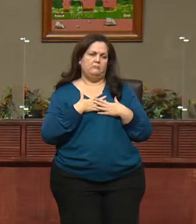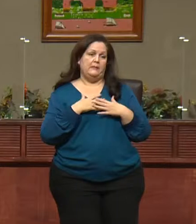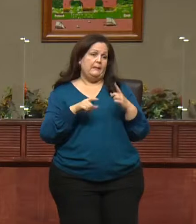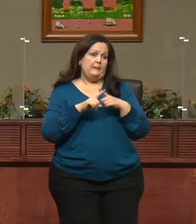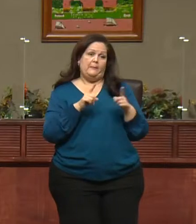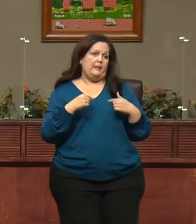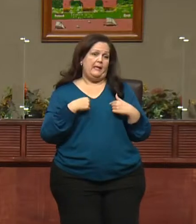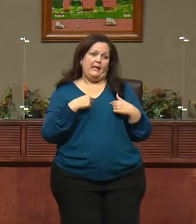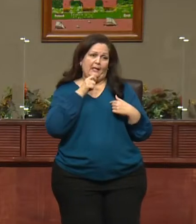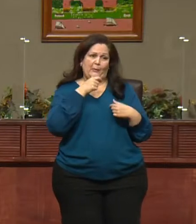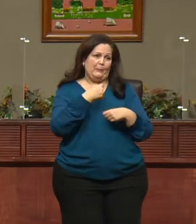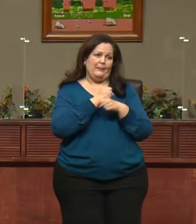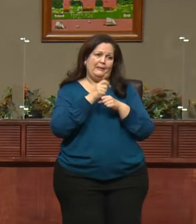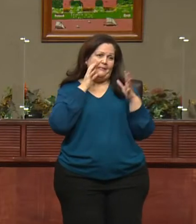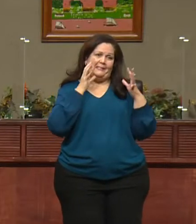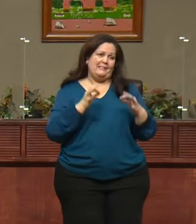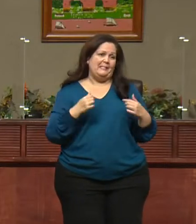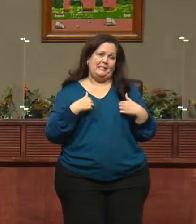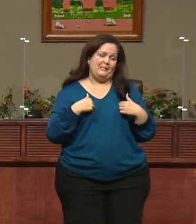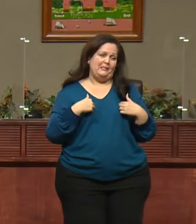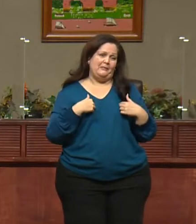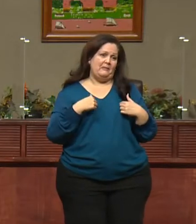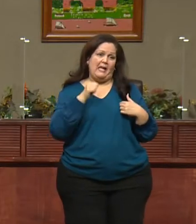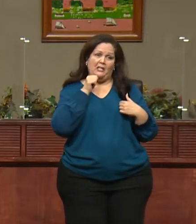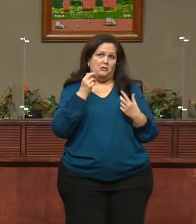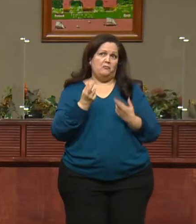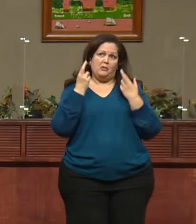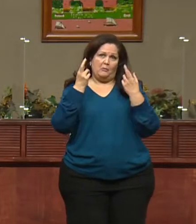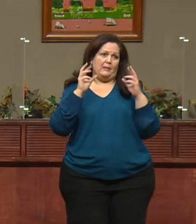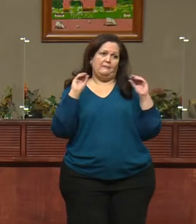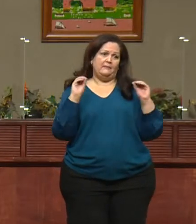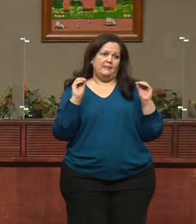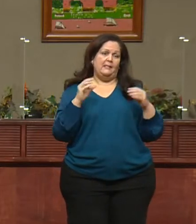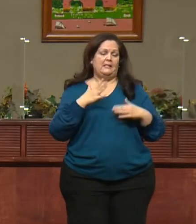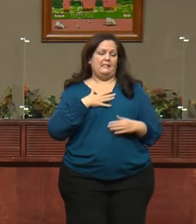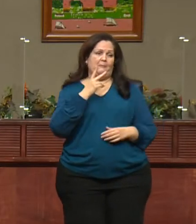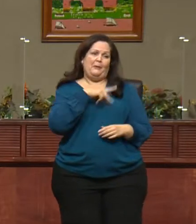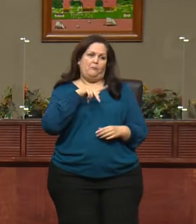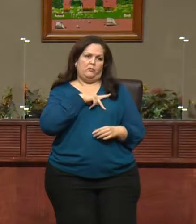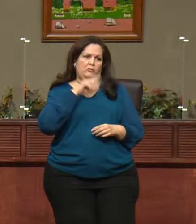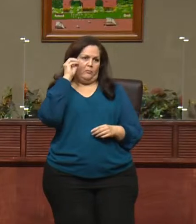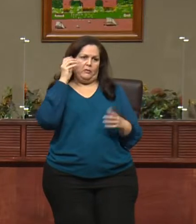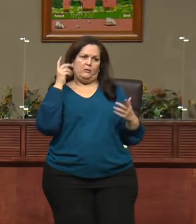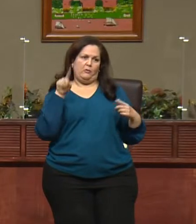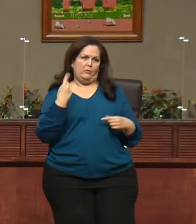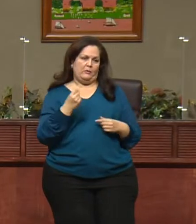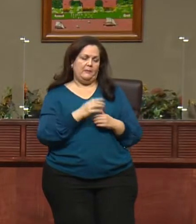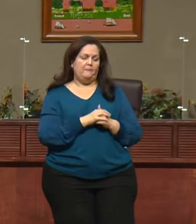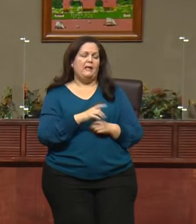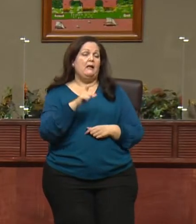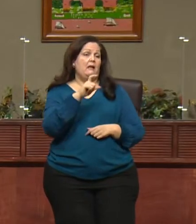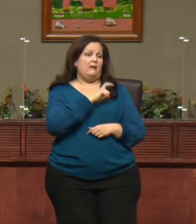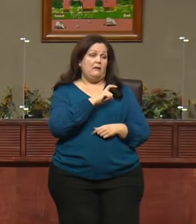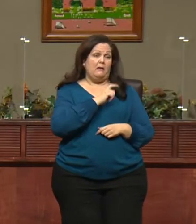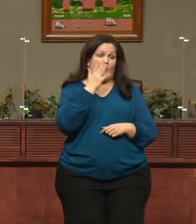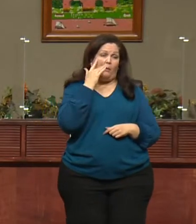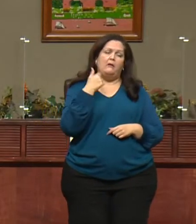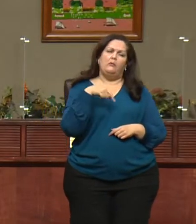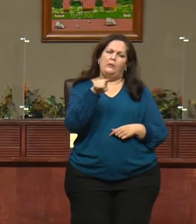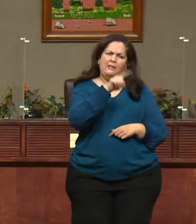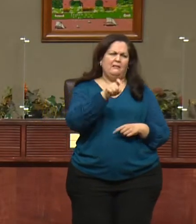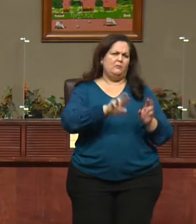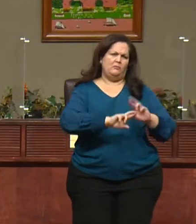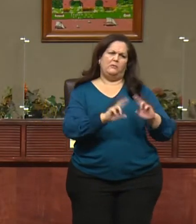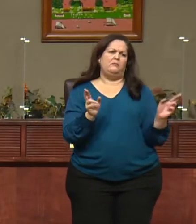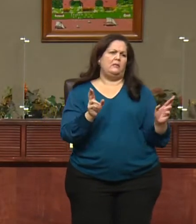again, I don't make those decisions, nor do I make recommendations. So that's my personal opinion. Law enforcement, because we need them to be